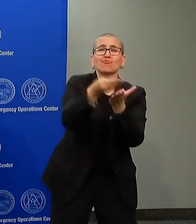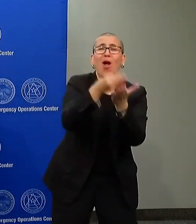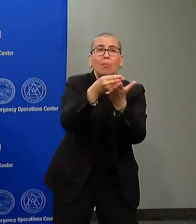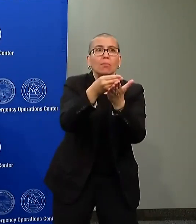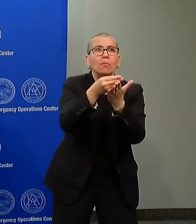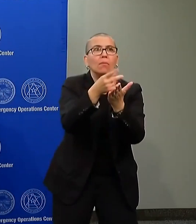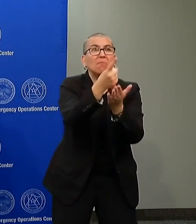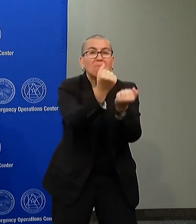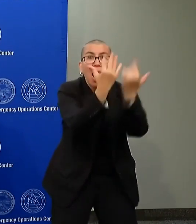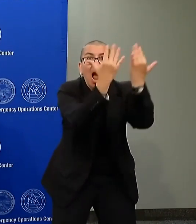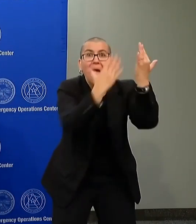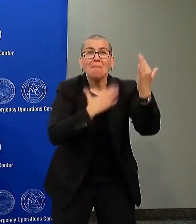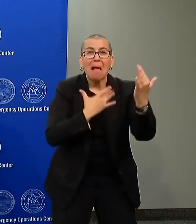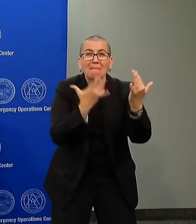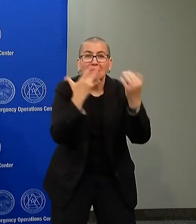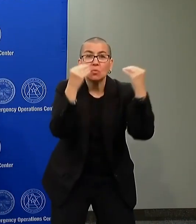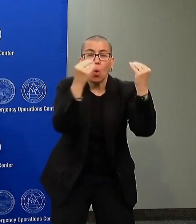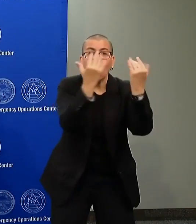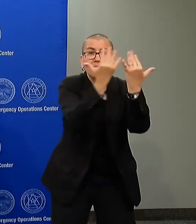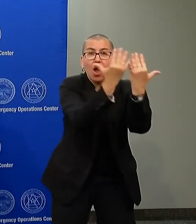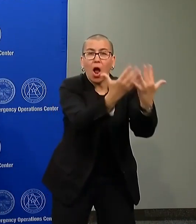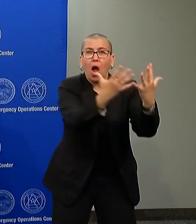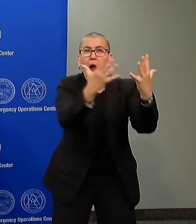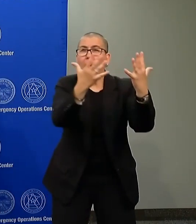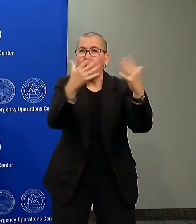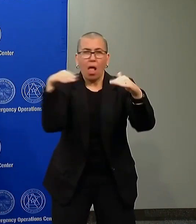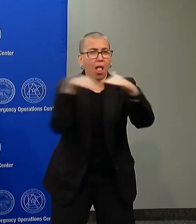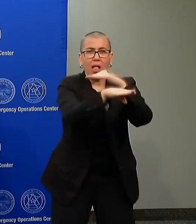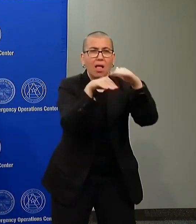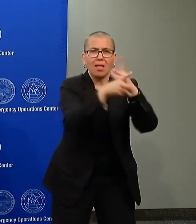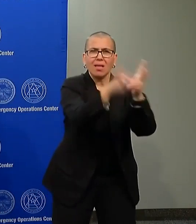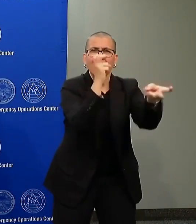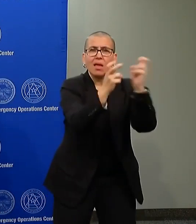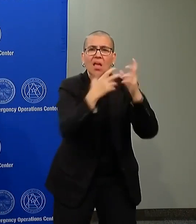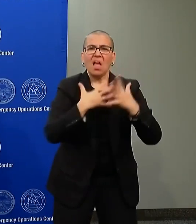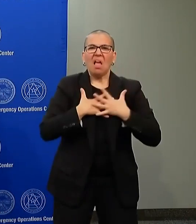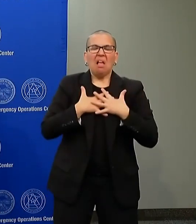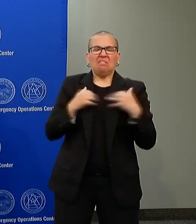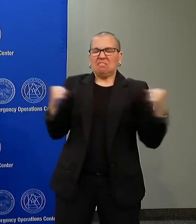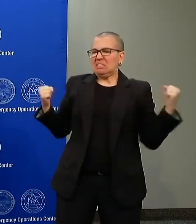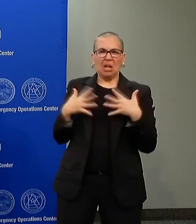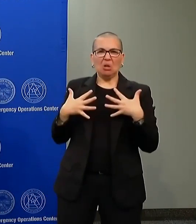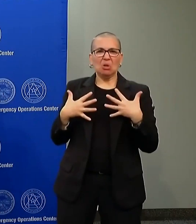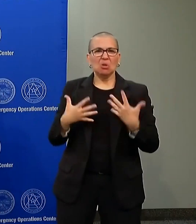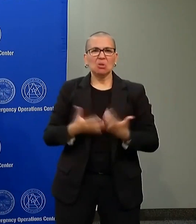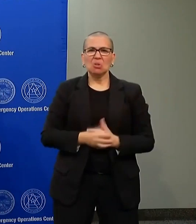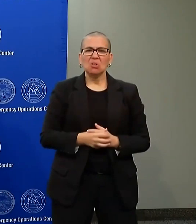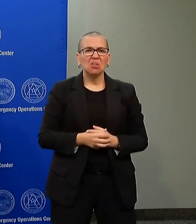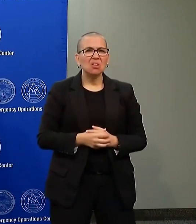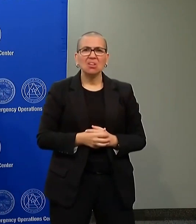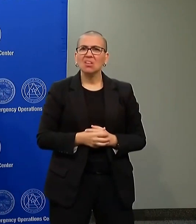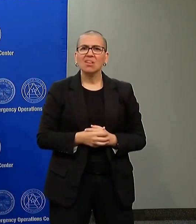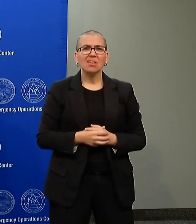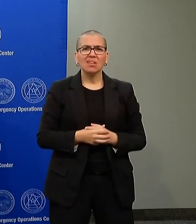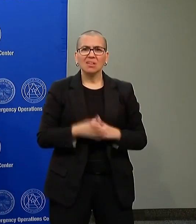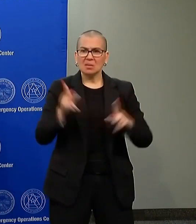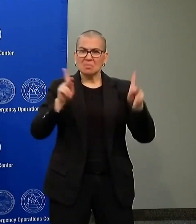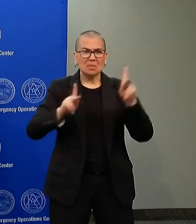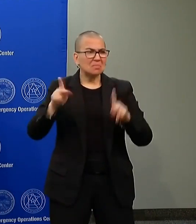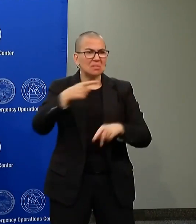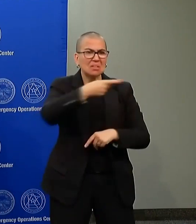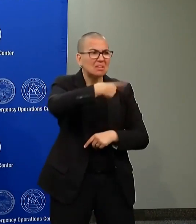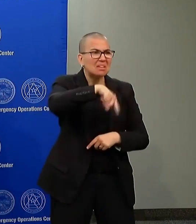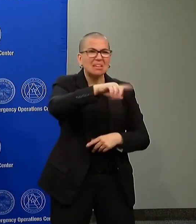and I want to be very, very clear. The people that are doing this are not